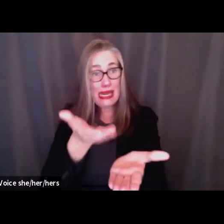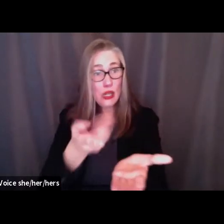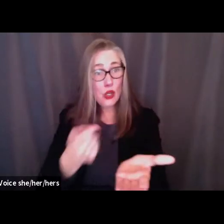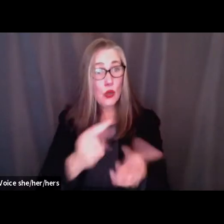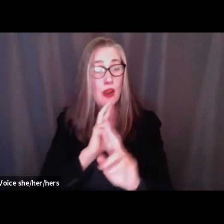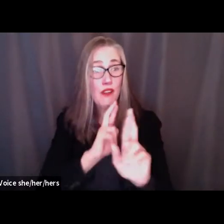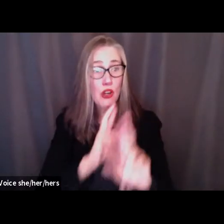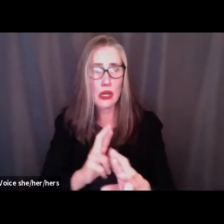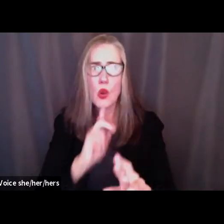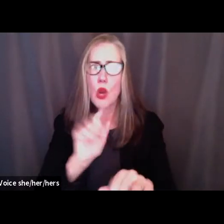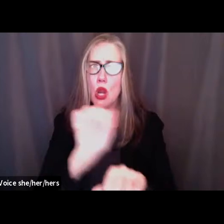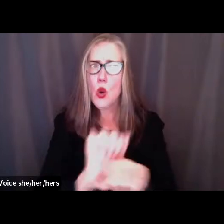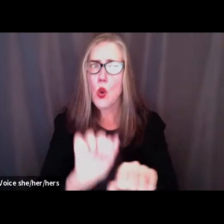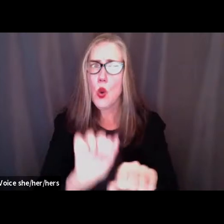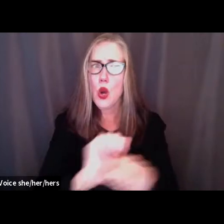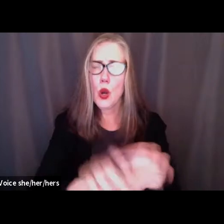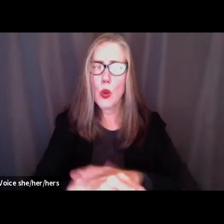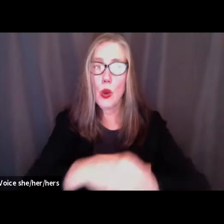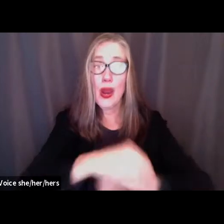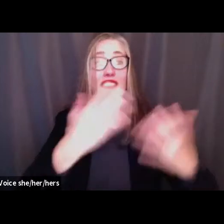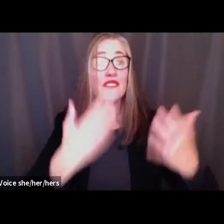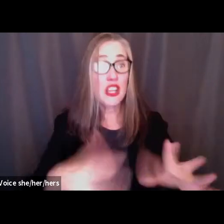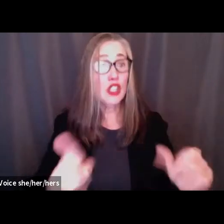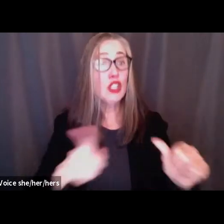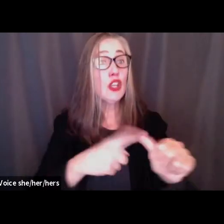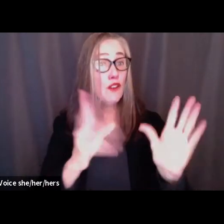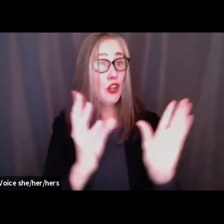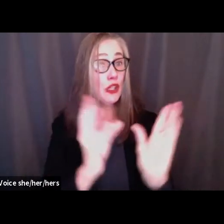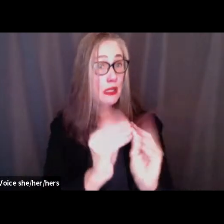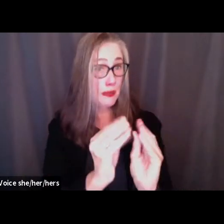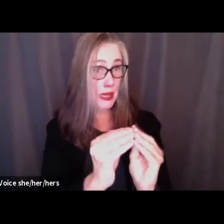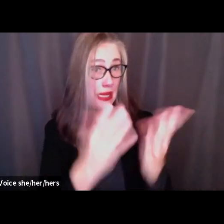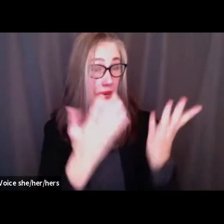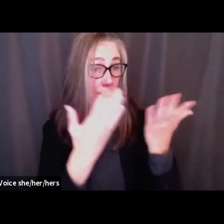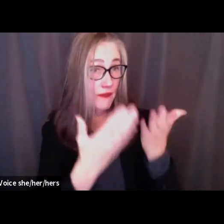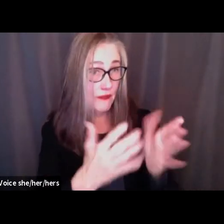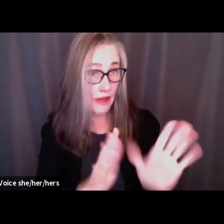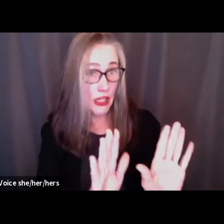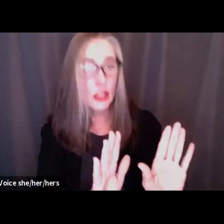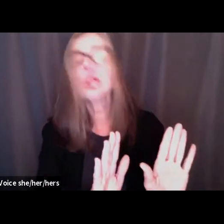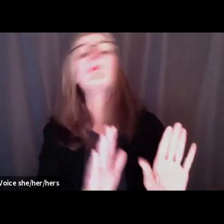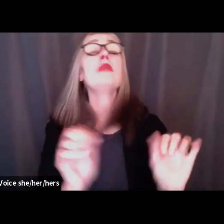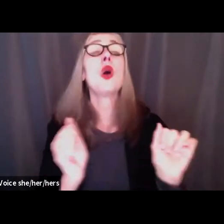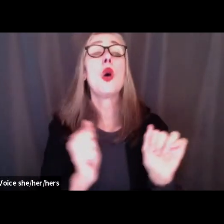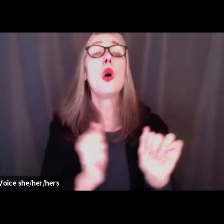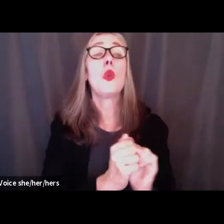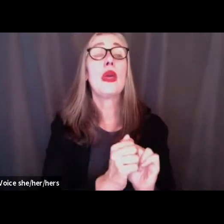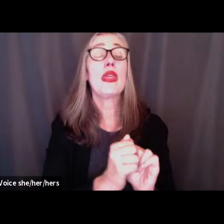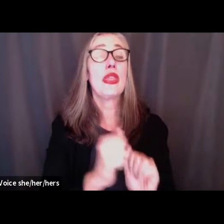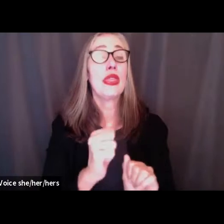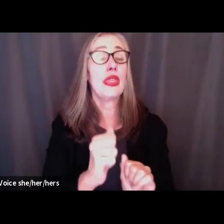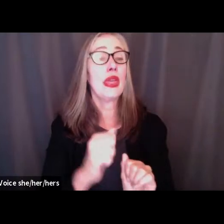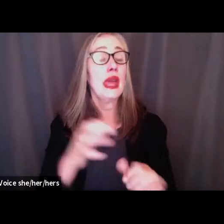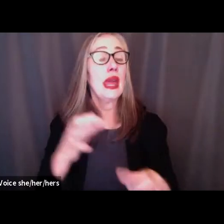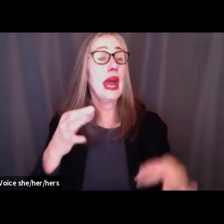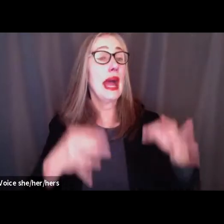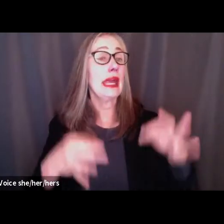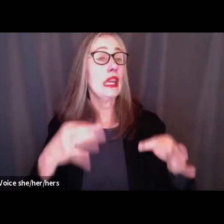a testimony, we held our first meeting and held a testimony hearing just